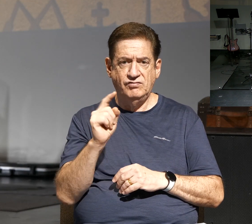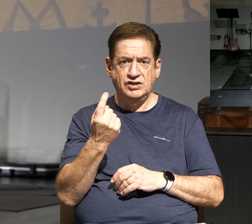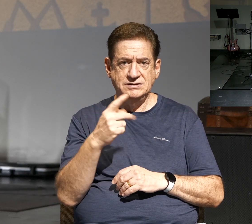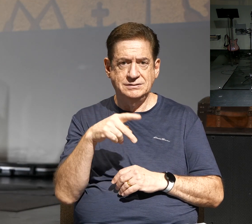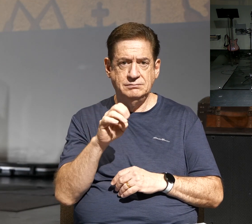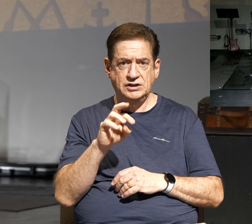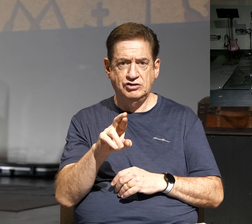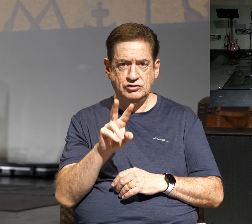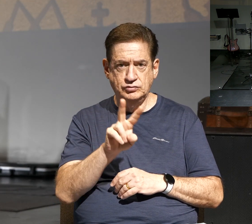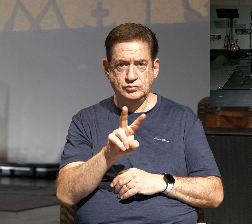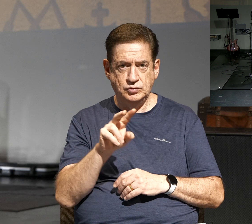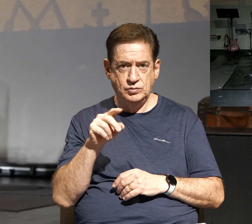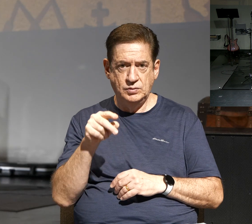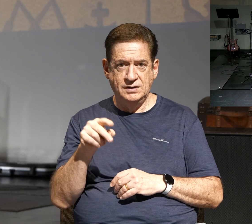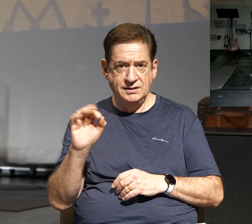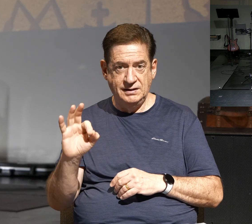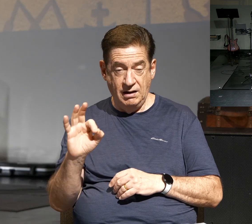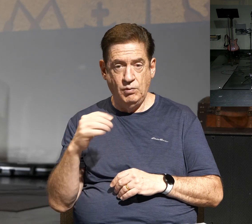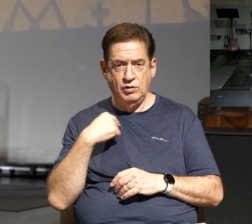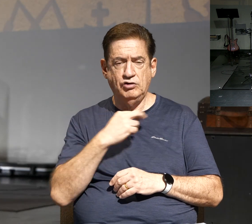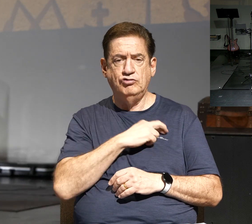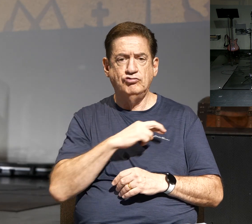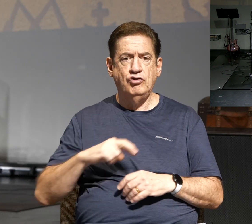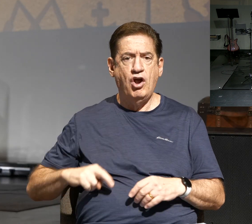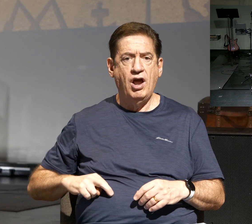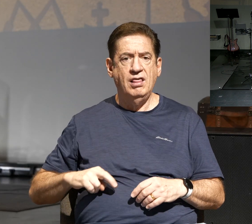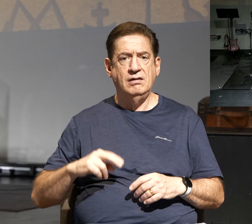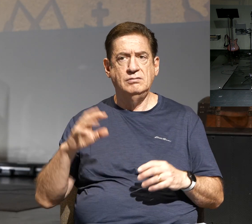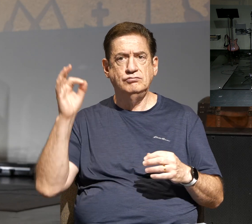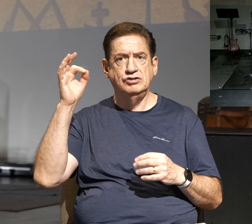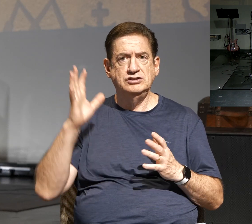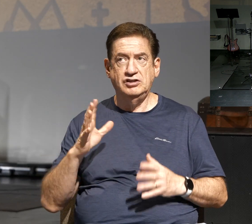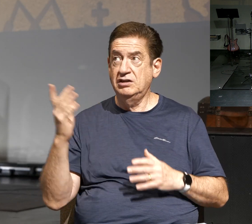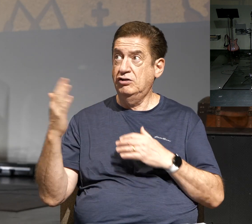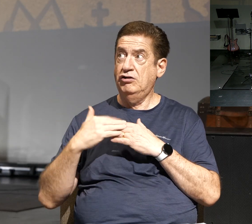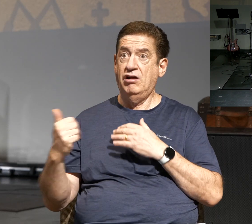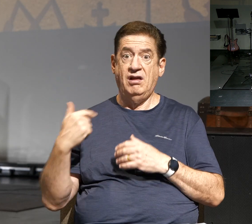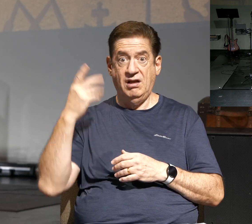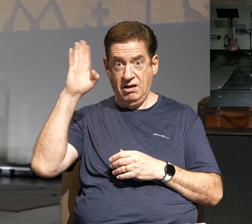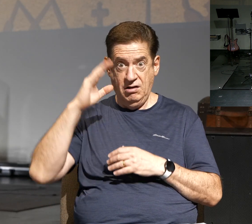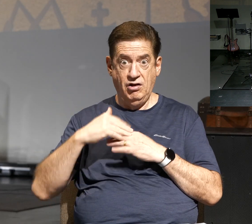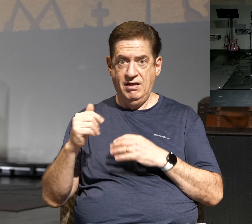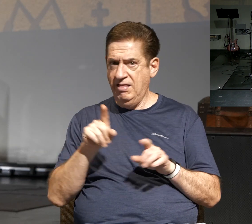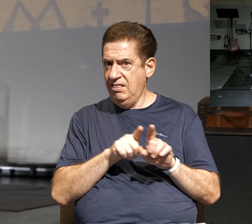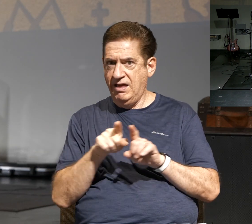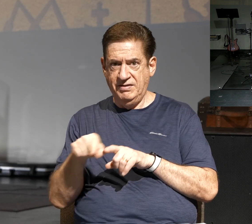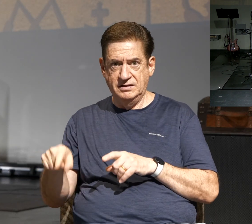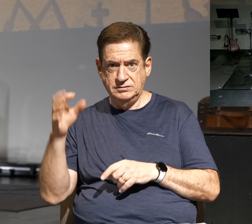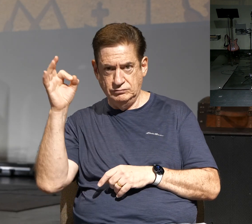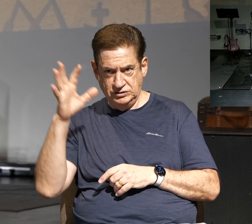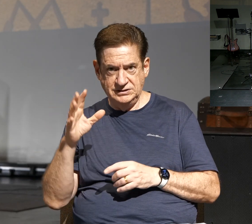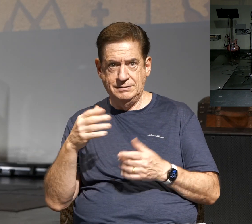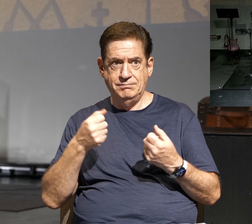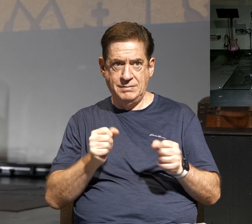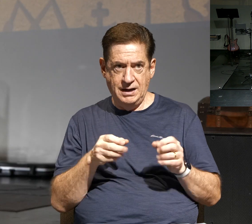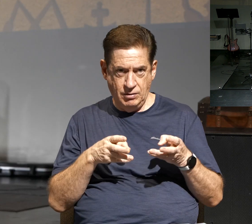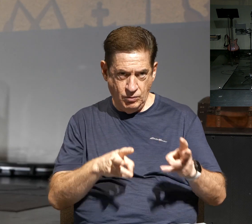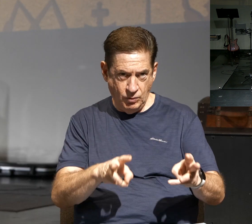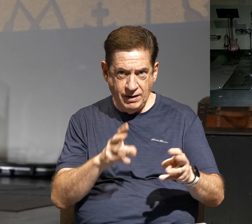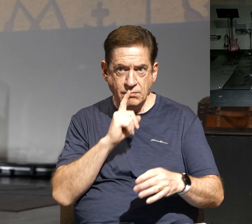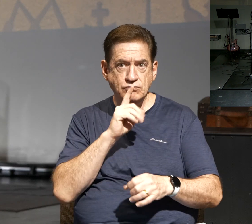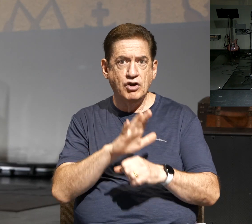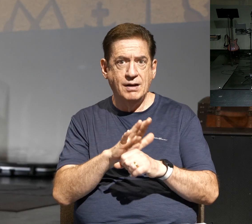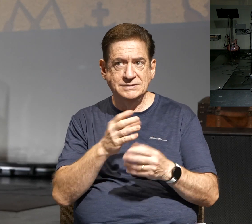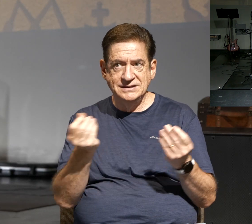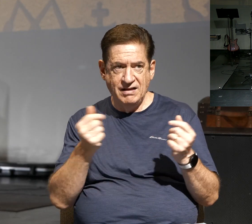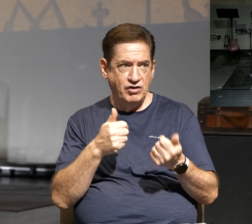2:9, we are a royal priesthood. So think about that. So God has called us, like these priests, to make a way into the promised land for other people